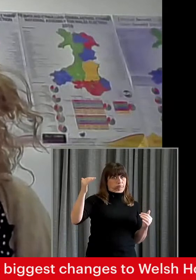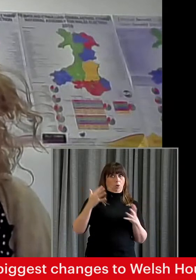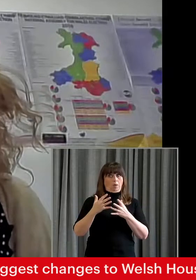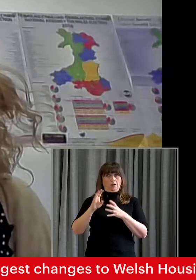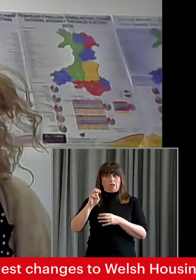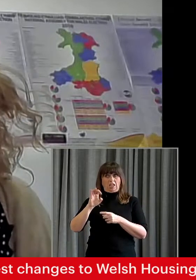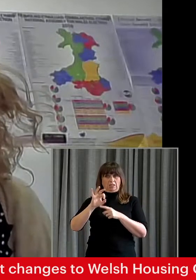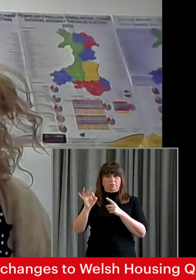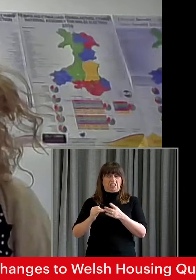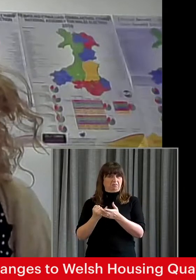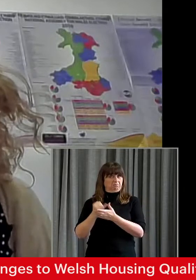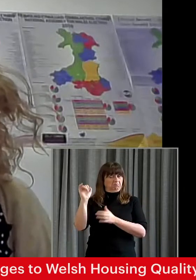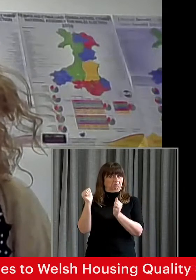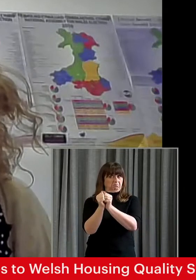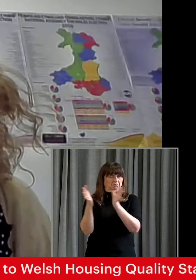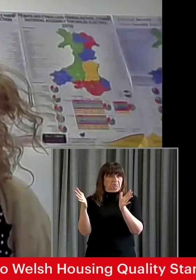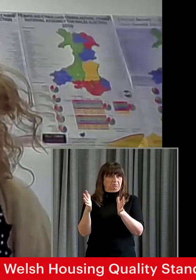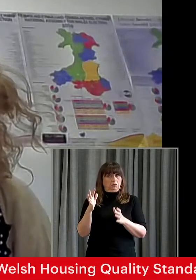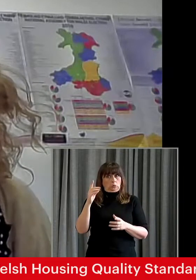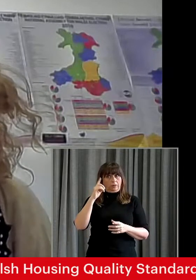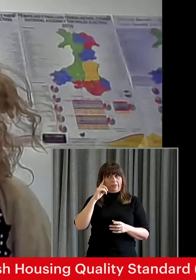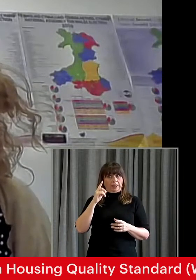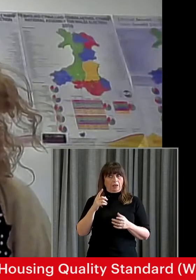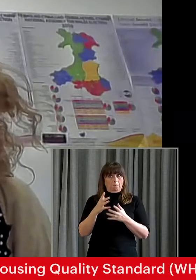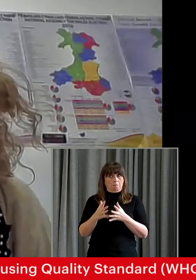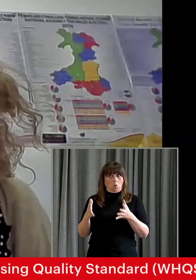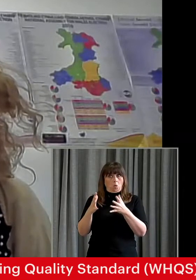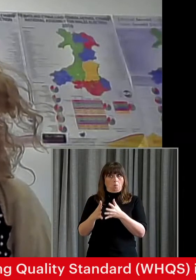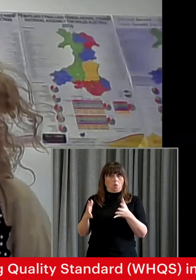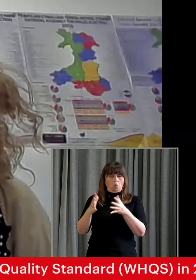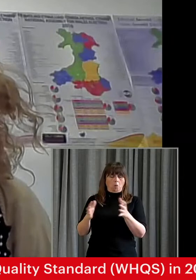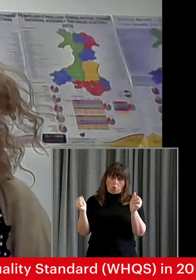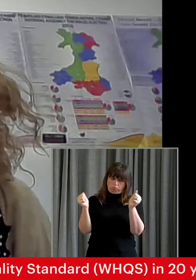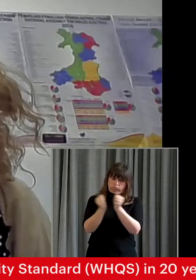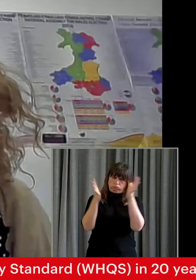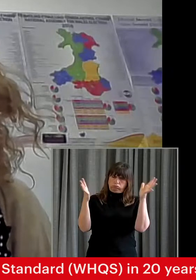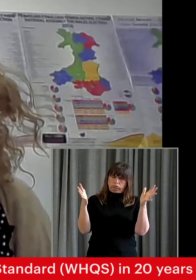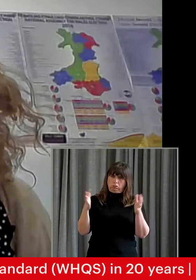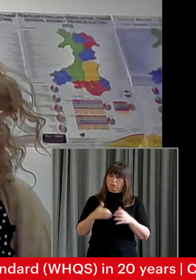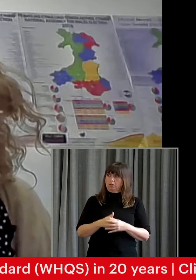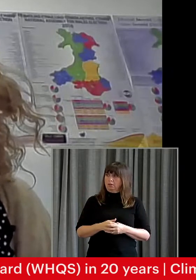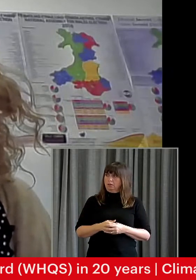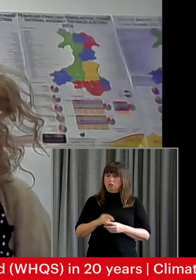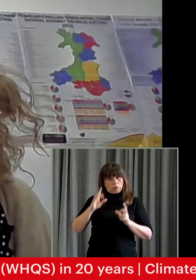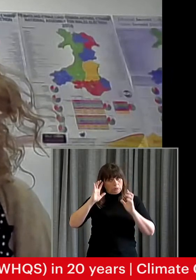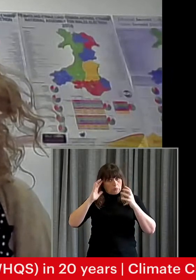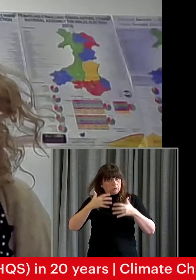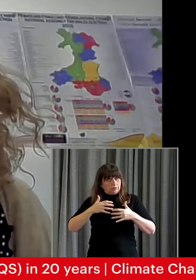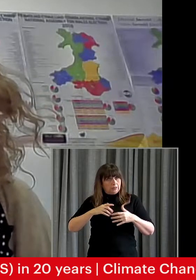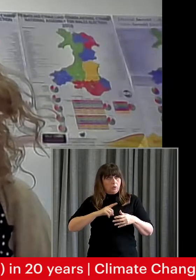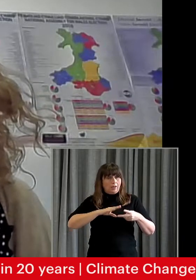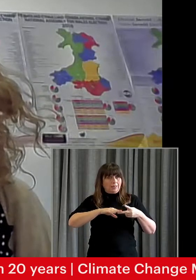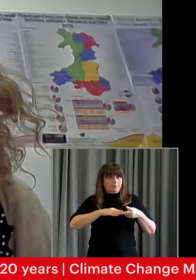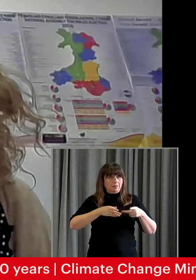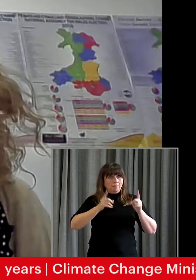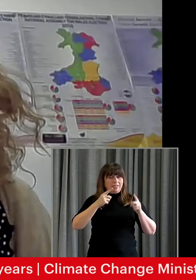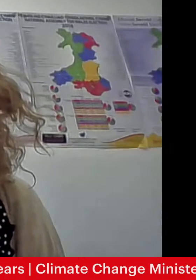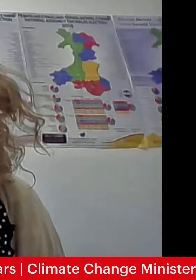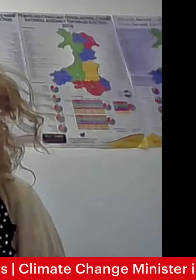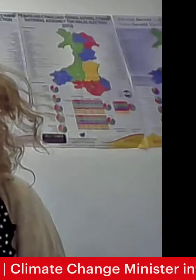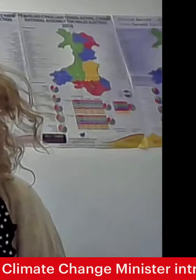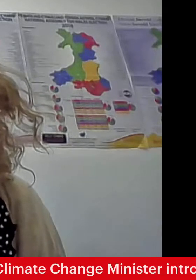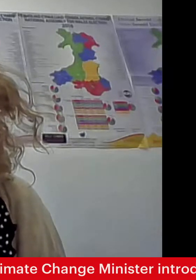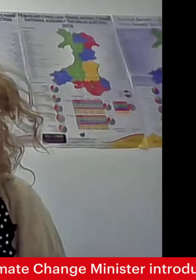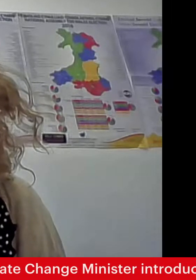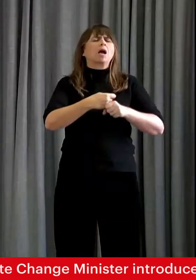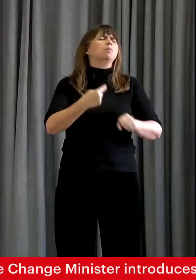worried that opposition number appears to be getting higher as time goes on rather than better, which is what the Deputy Minister said you hoped for?